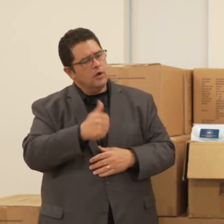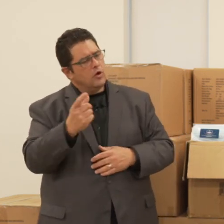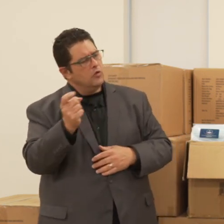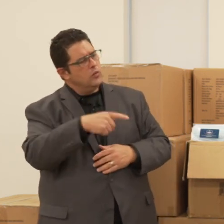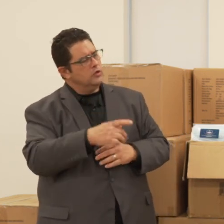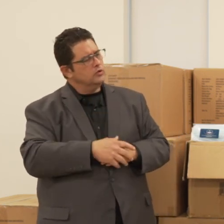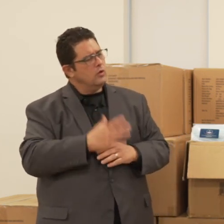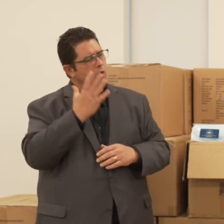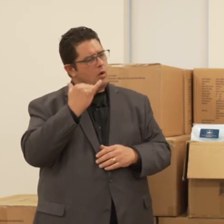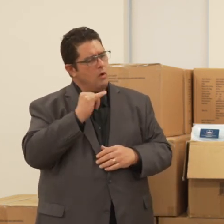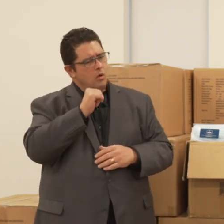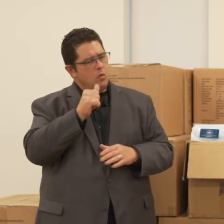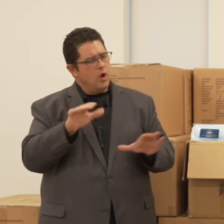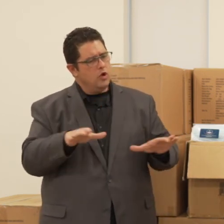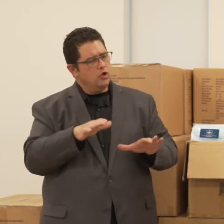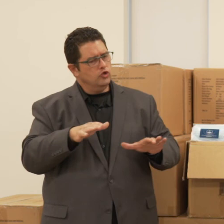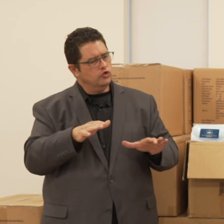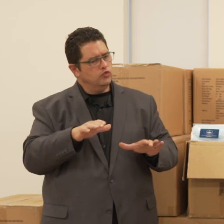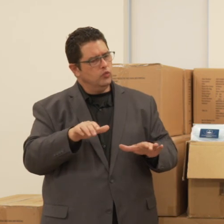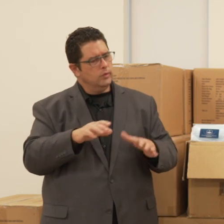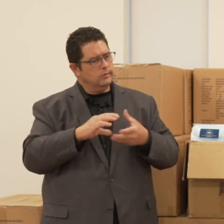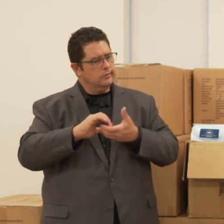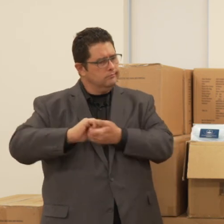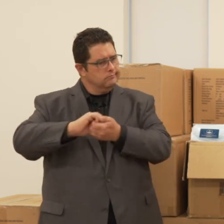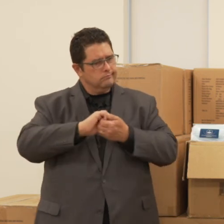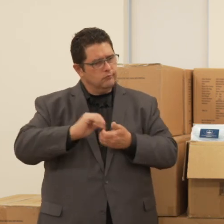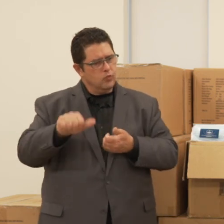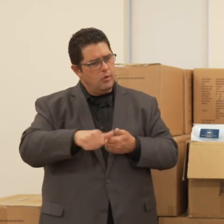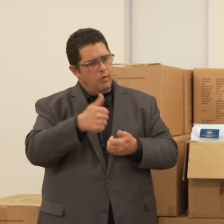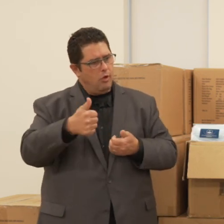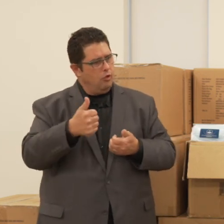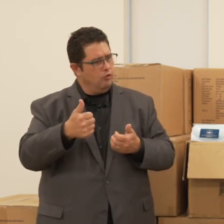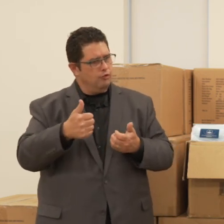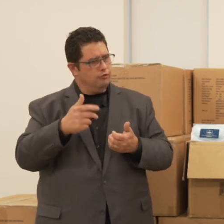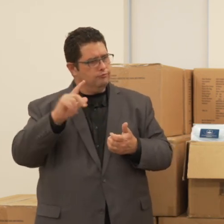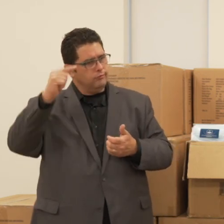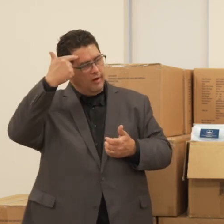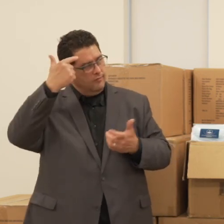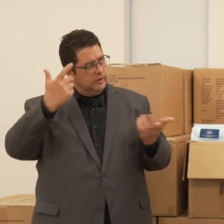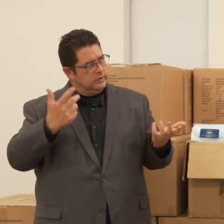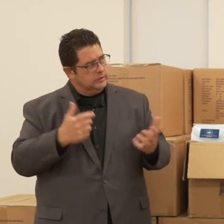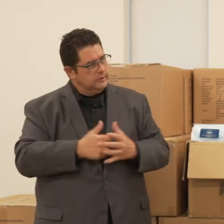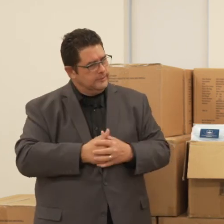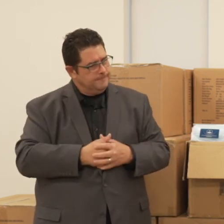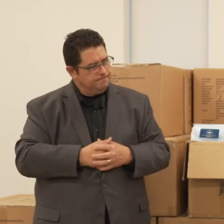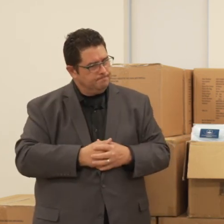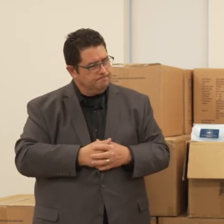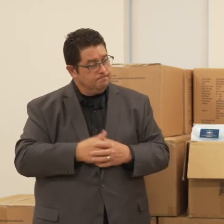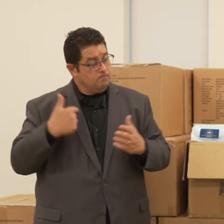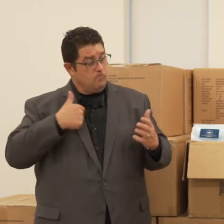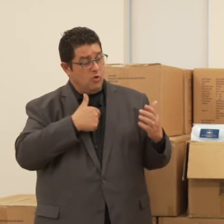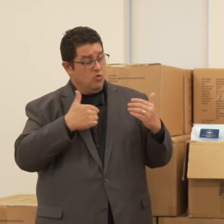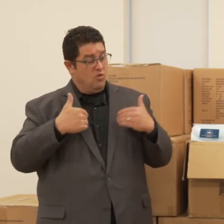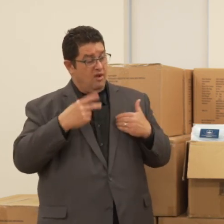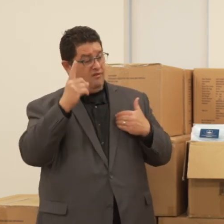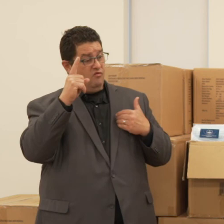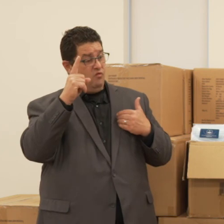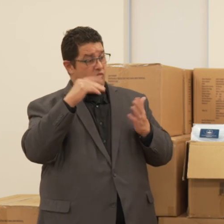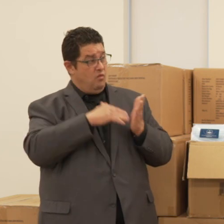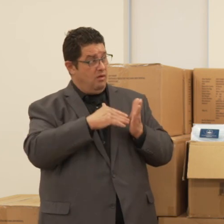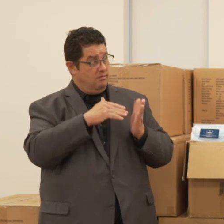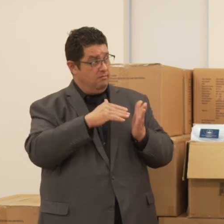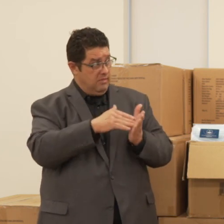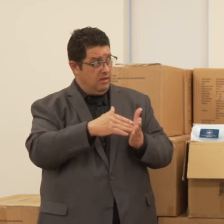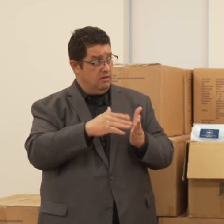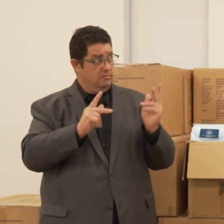why not do this in tandem with other governments? Well, you know, we have 1 million people in St. Louis County. We're the